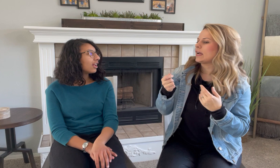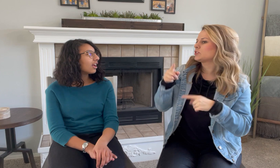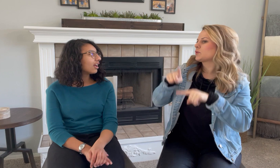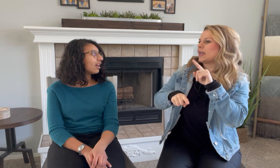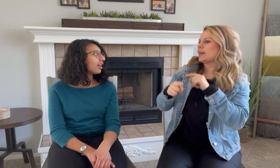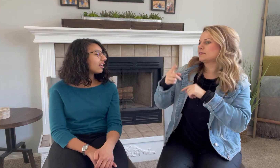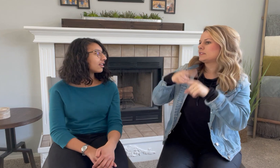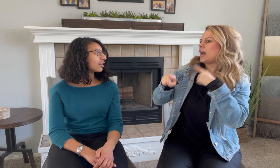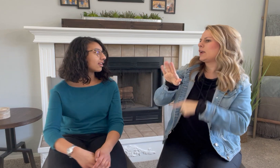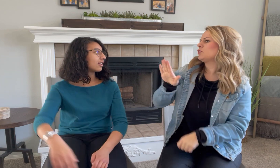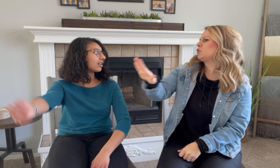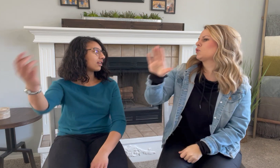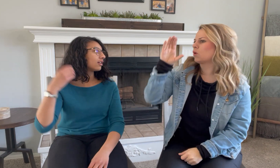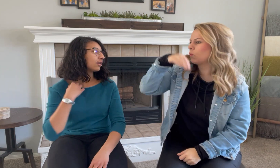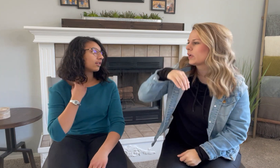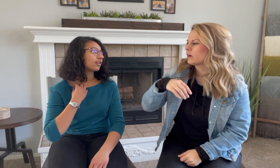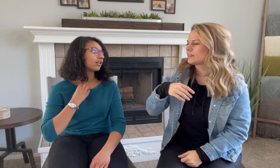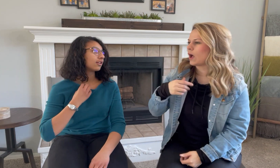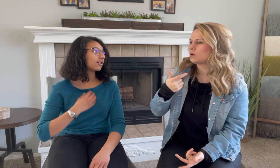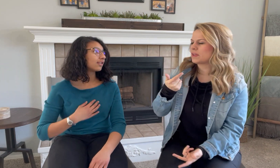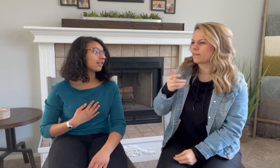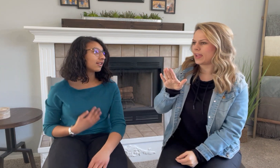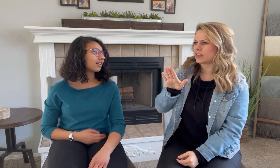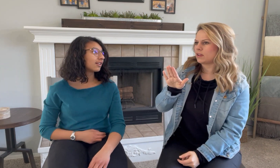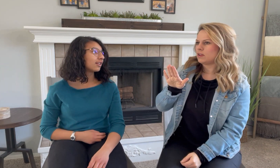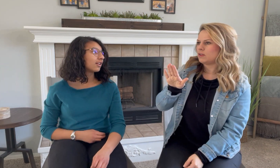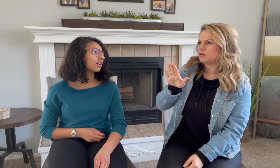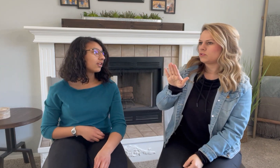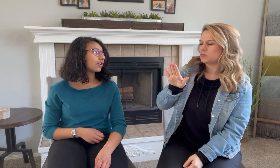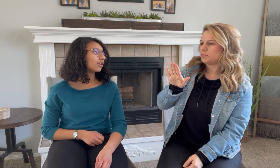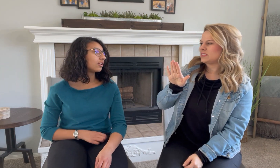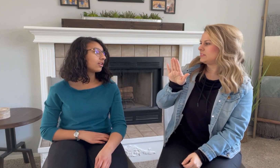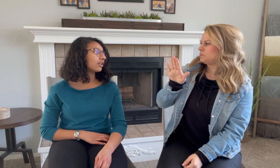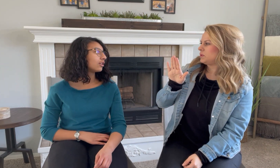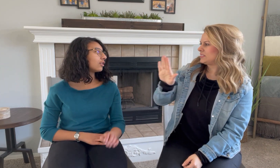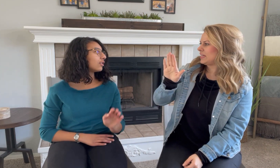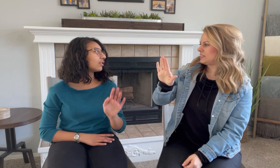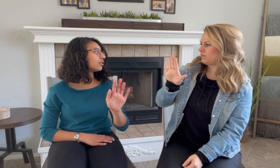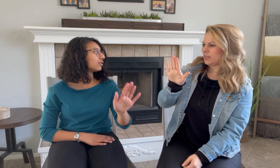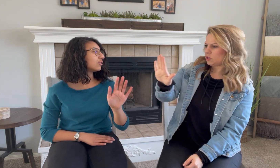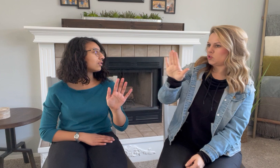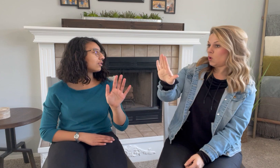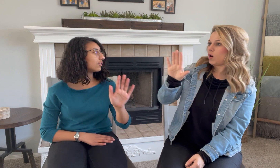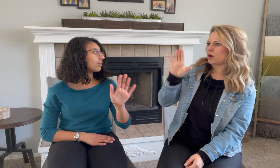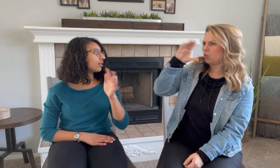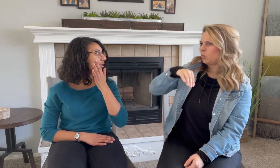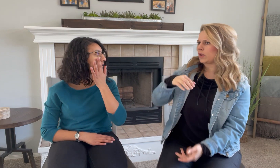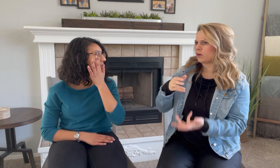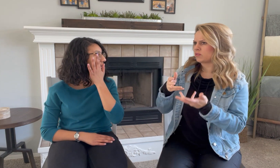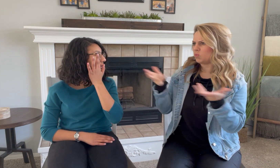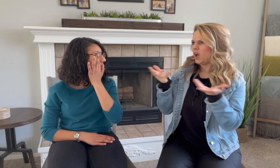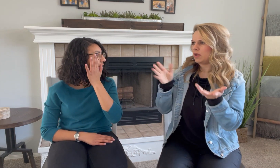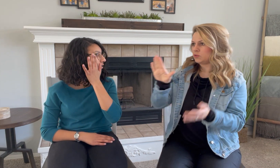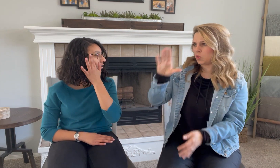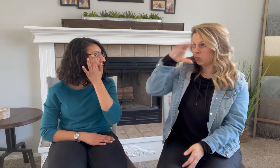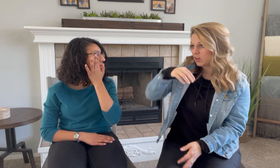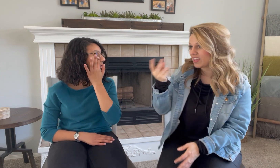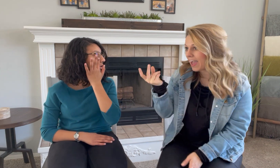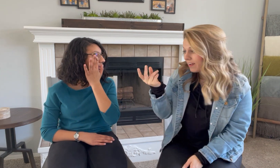so you can't sign you're weird. That would be like possessive. Like you're weird what? You're weird cat